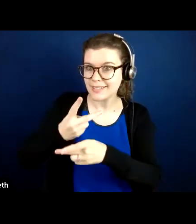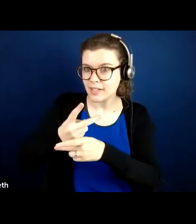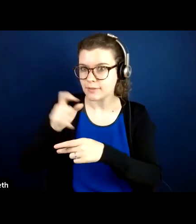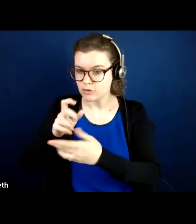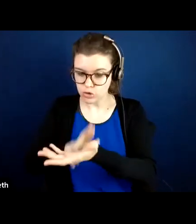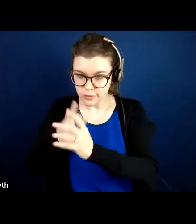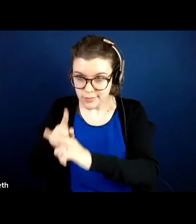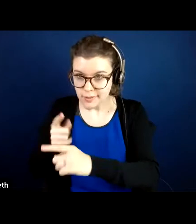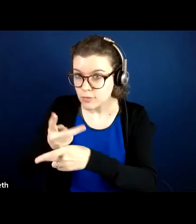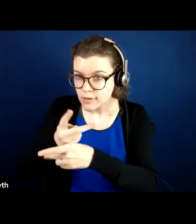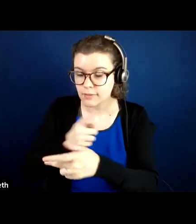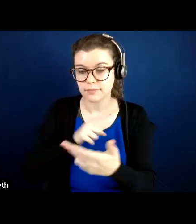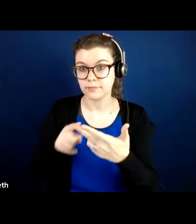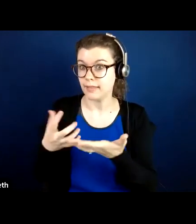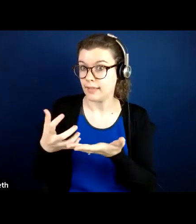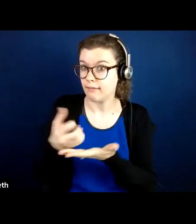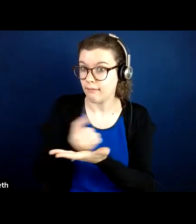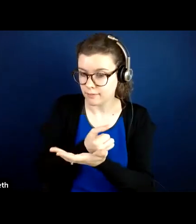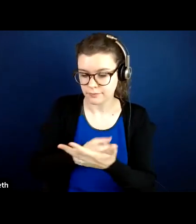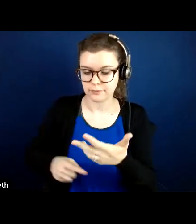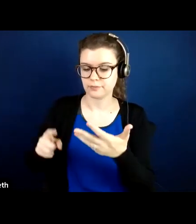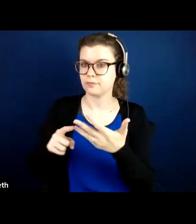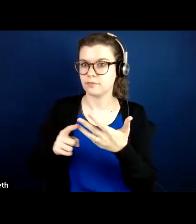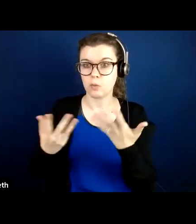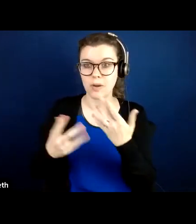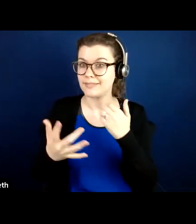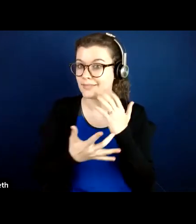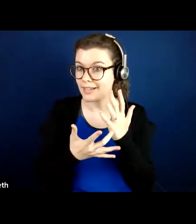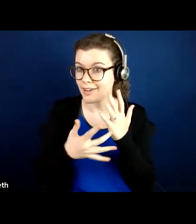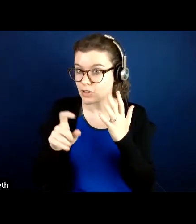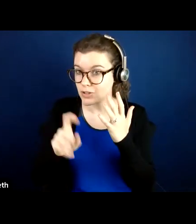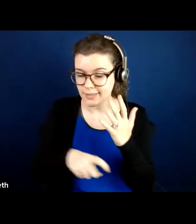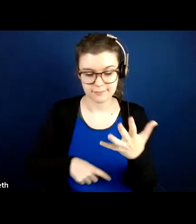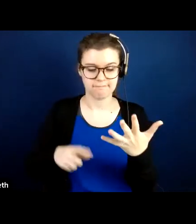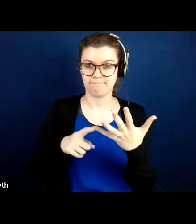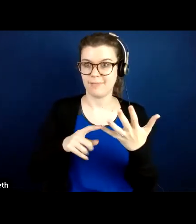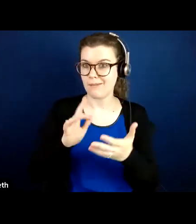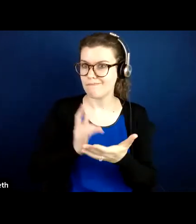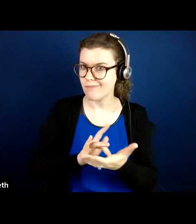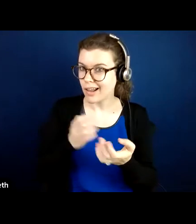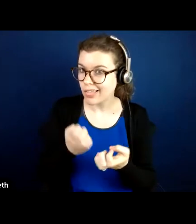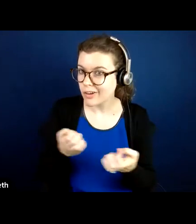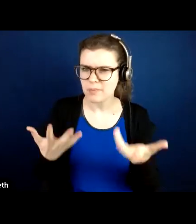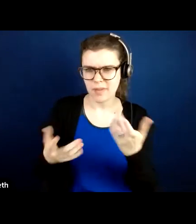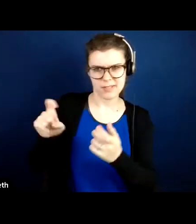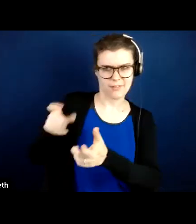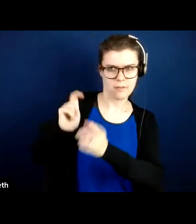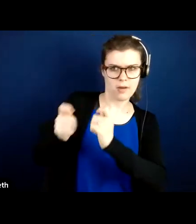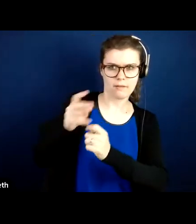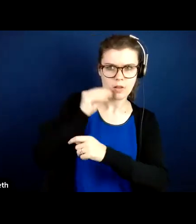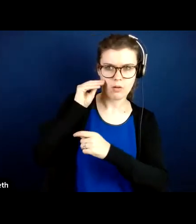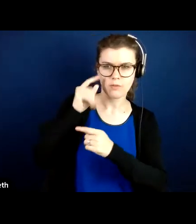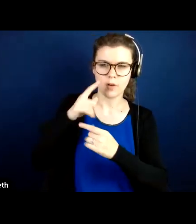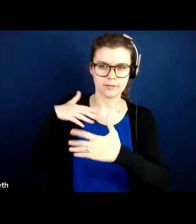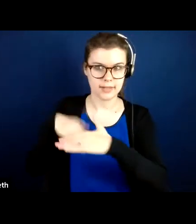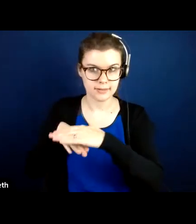income, assistive technology, durable medical equipment, and home modifications, mental